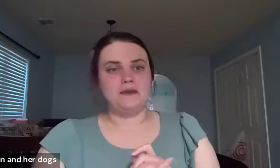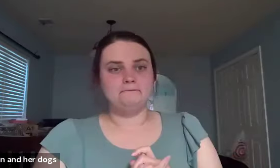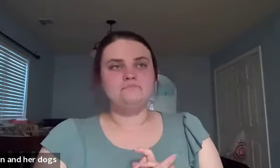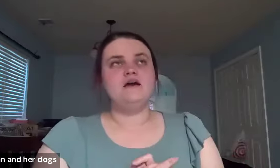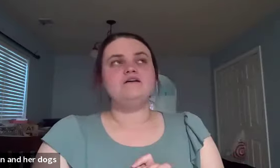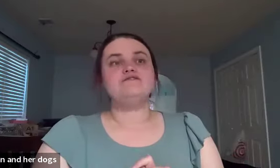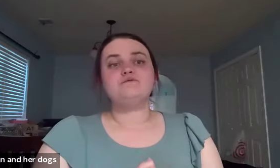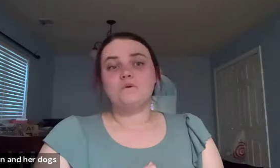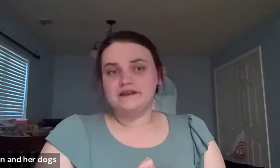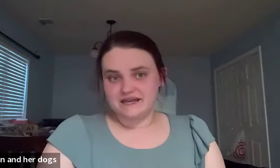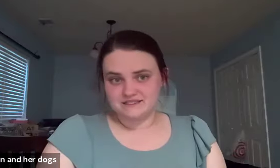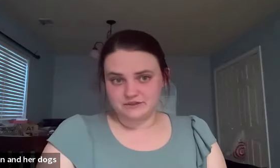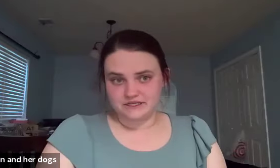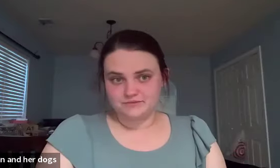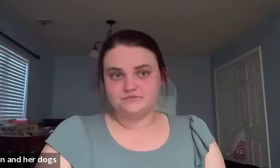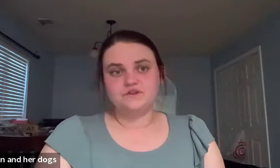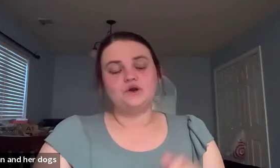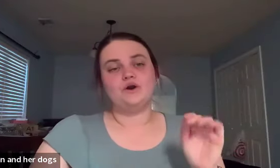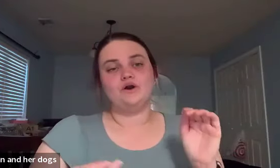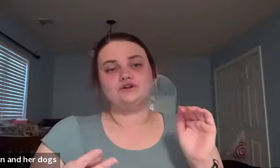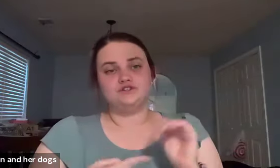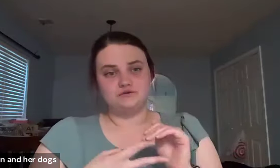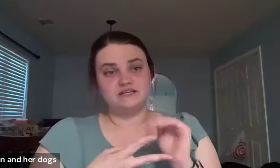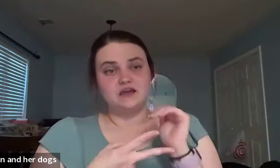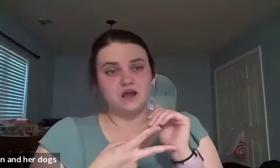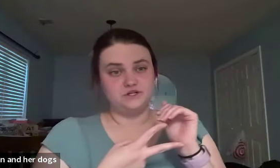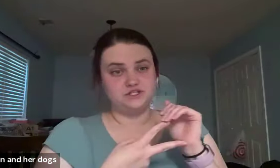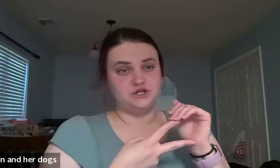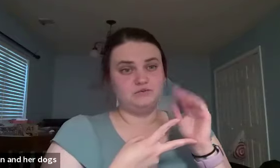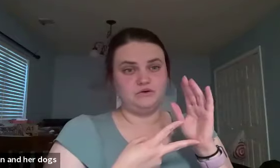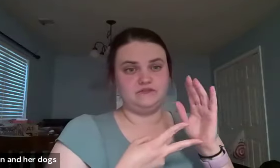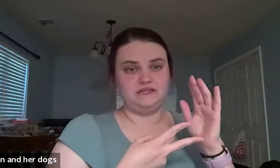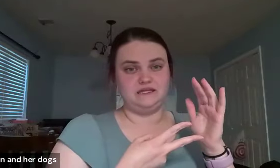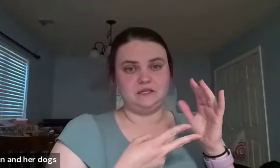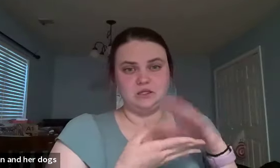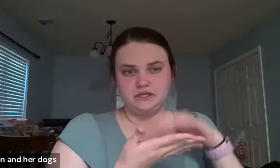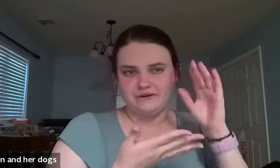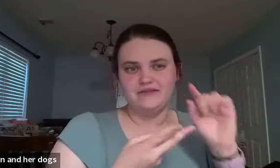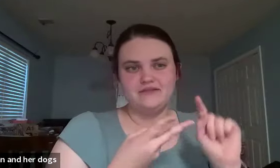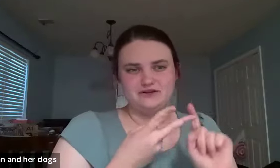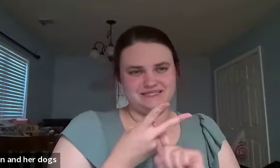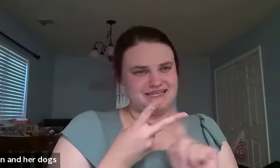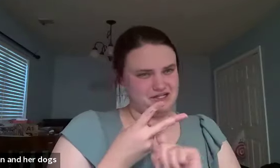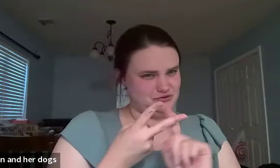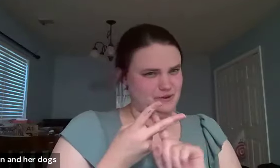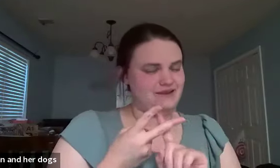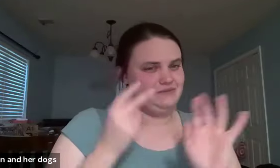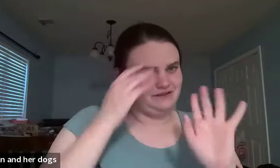Okay. For next week, there are 2 ways. I'm going to show you more of the learning way, and then there's this extra way that can be a